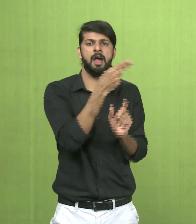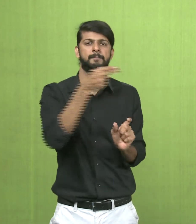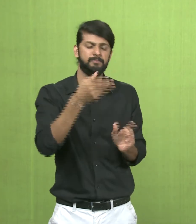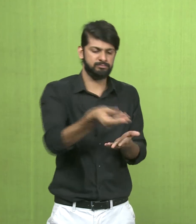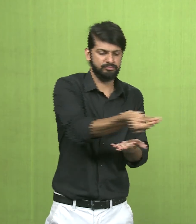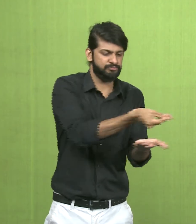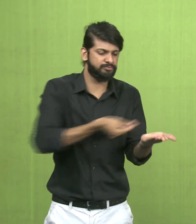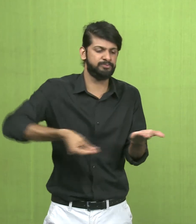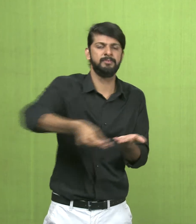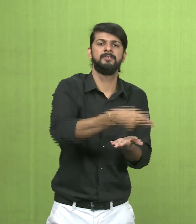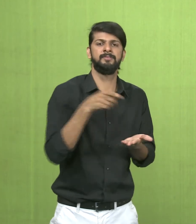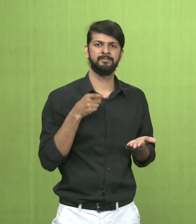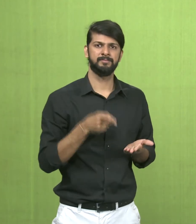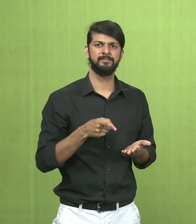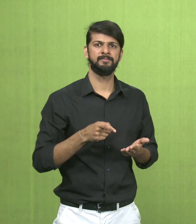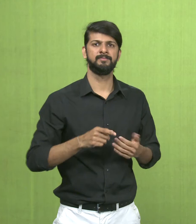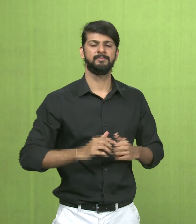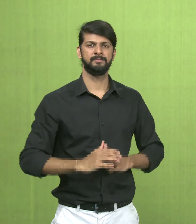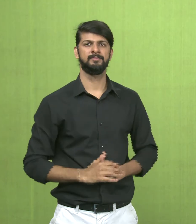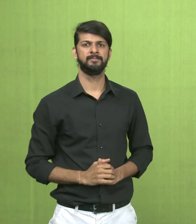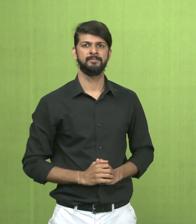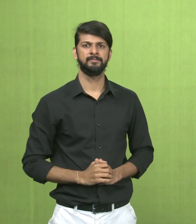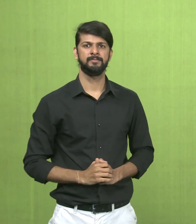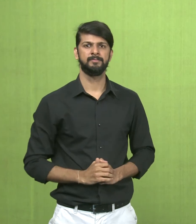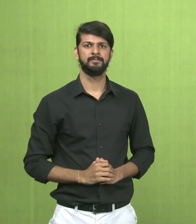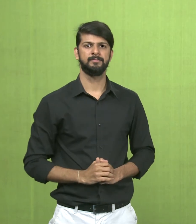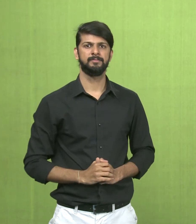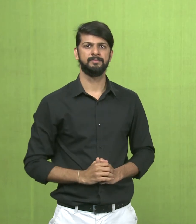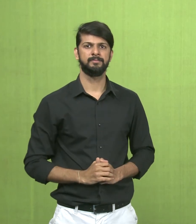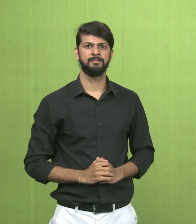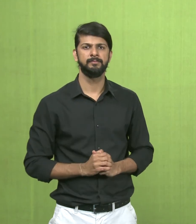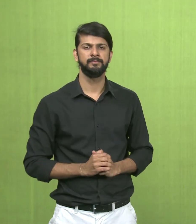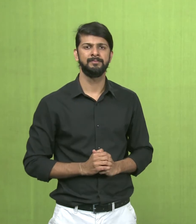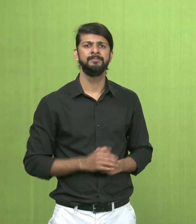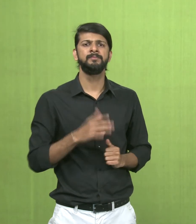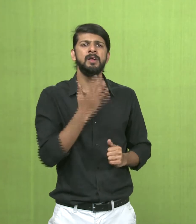color, and if you add OLI it becomes Rangoli.